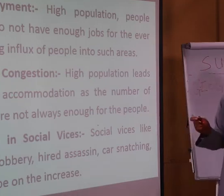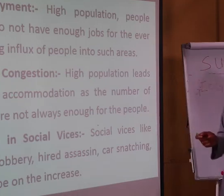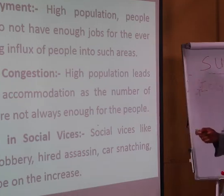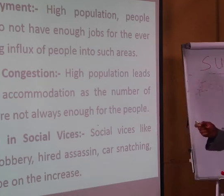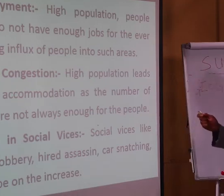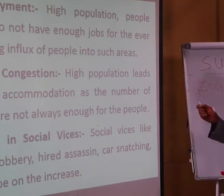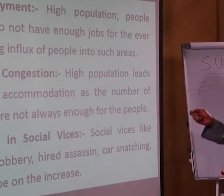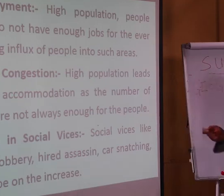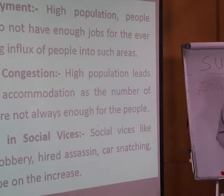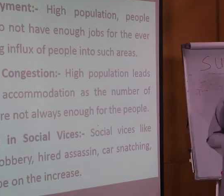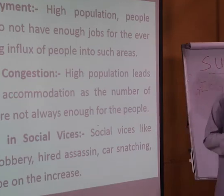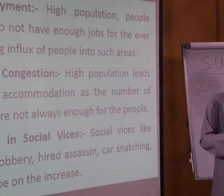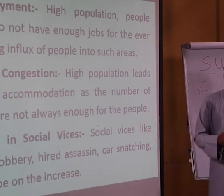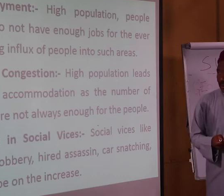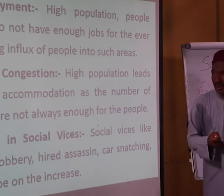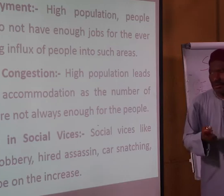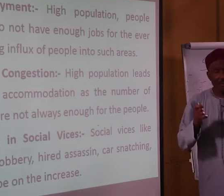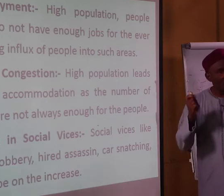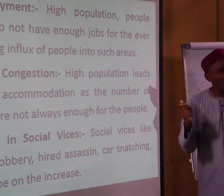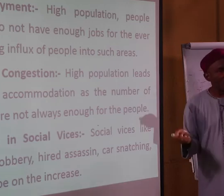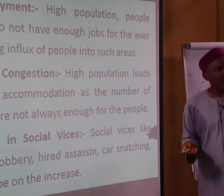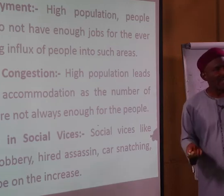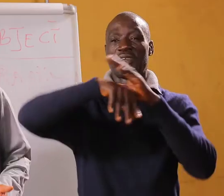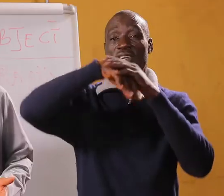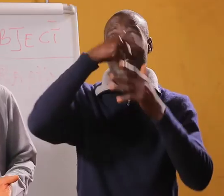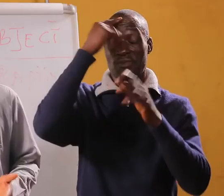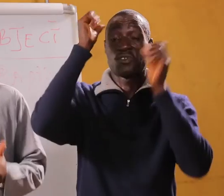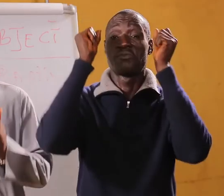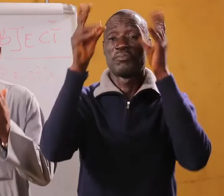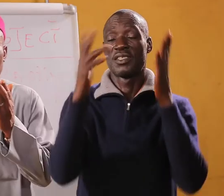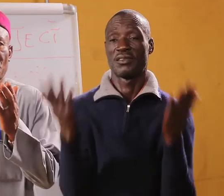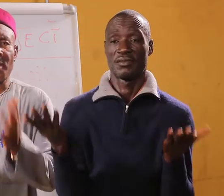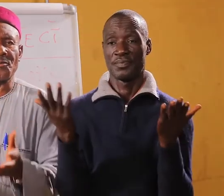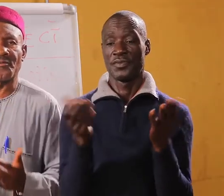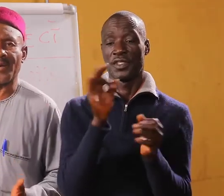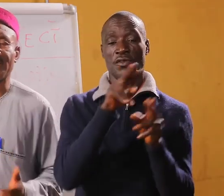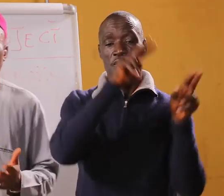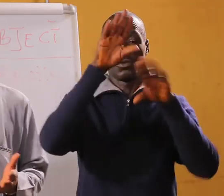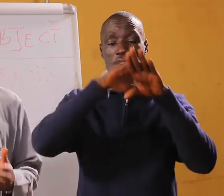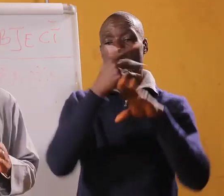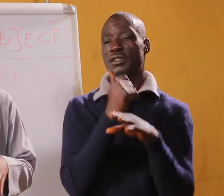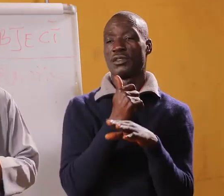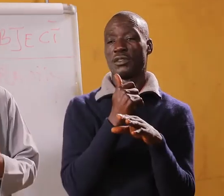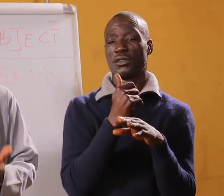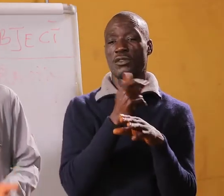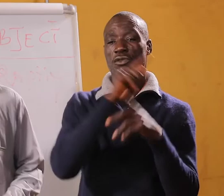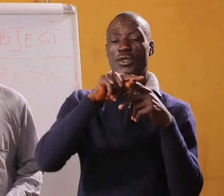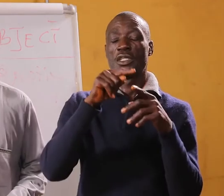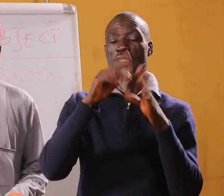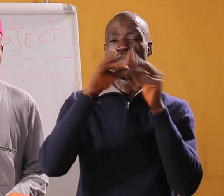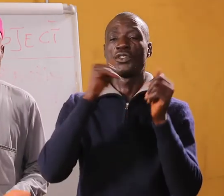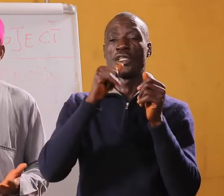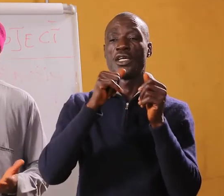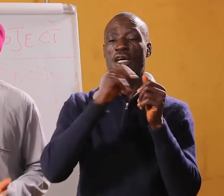not always enough for the people. If you look at it, where you find houses are very